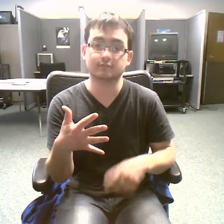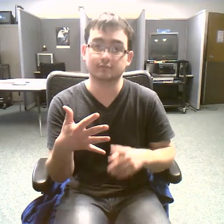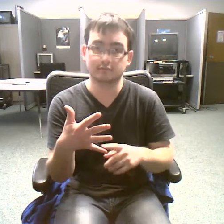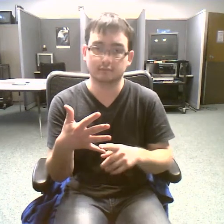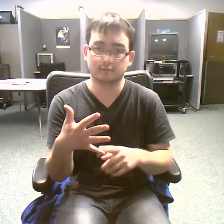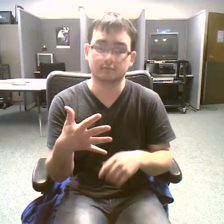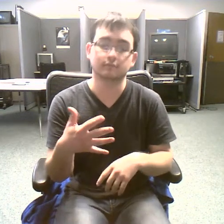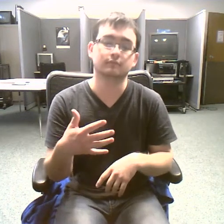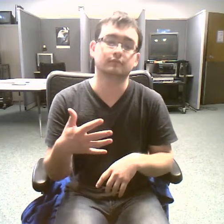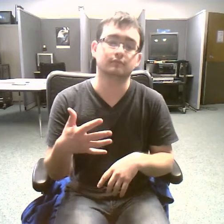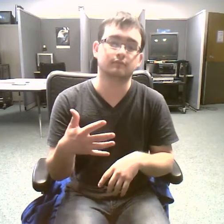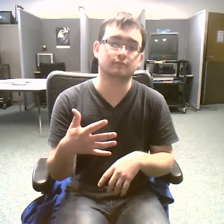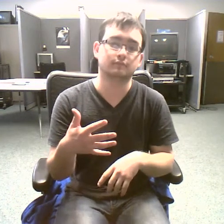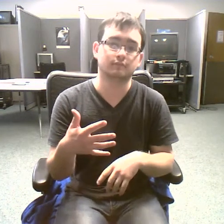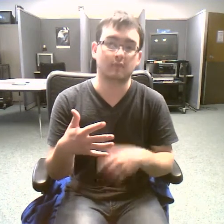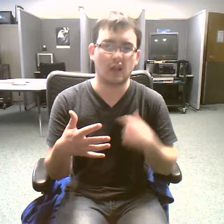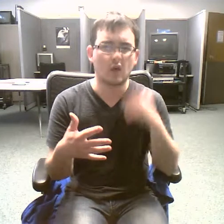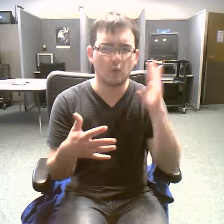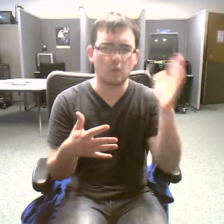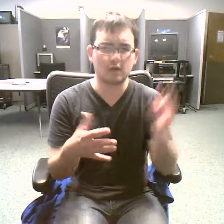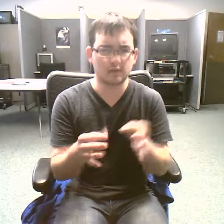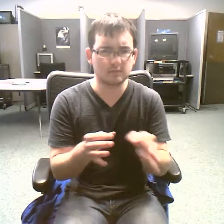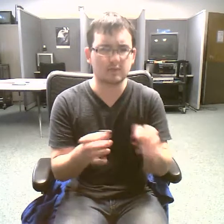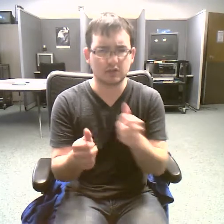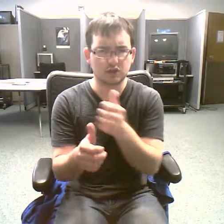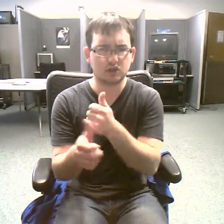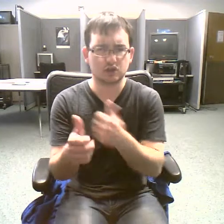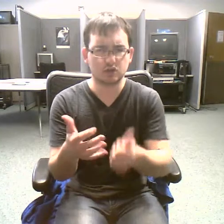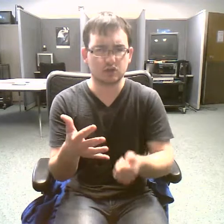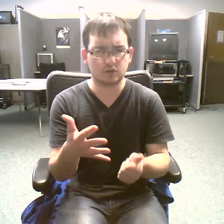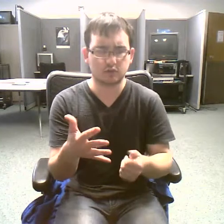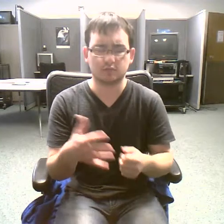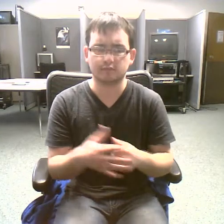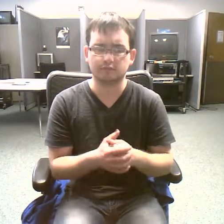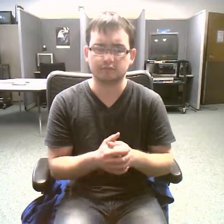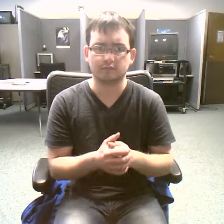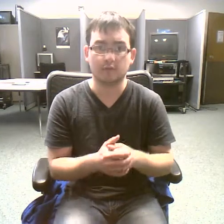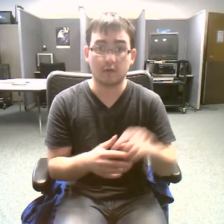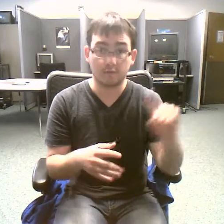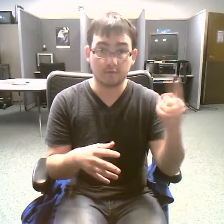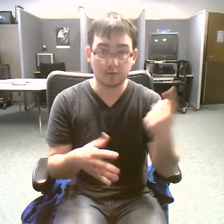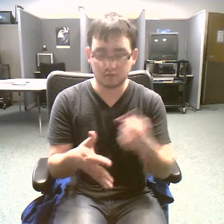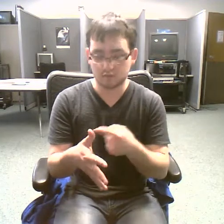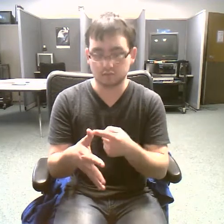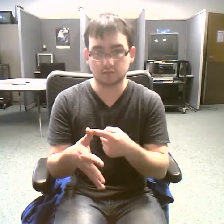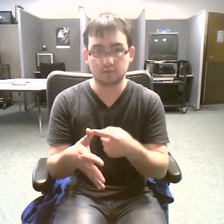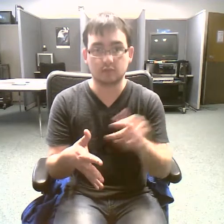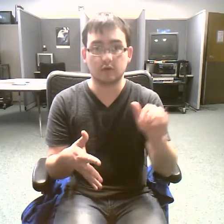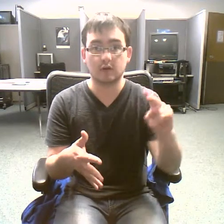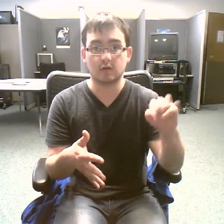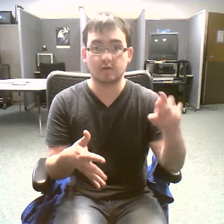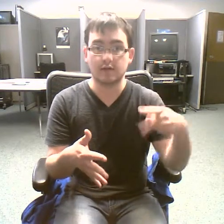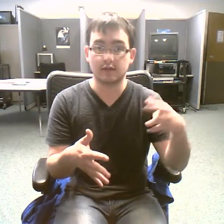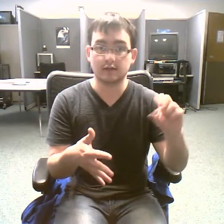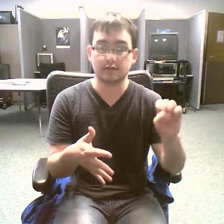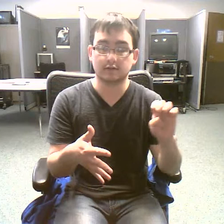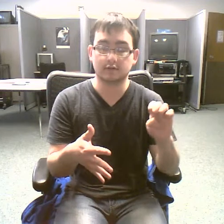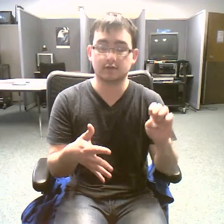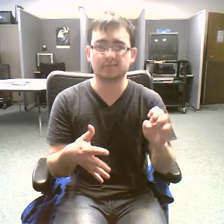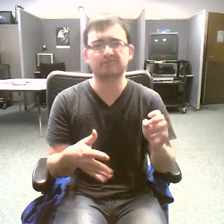T-E-L-O-P-H-A-S-E. I'm going to explain each phase to you. The first phase, or interphase, this is the normal state of the cell.